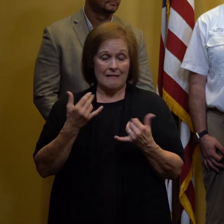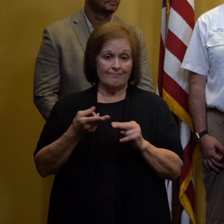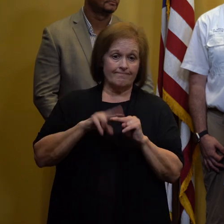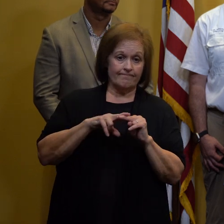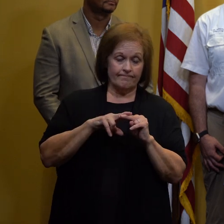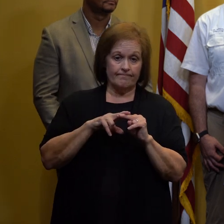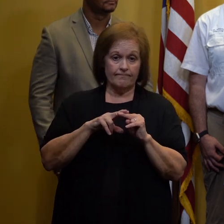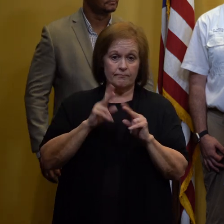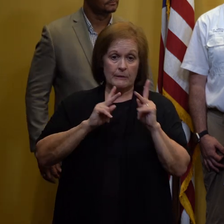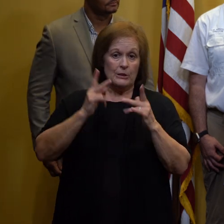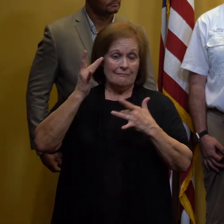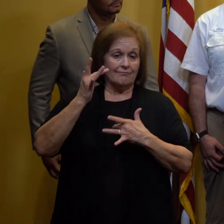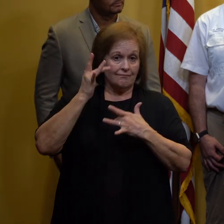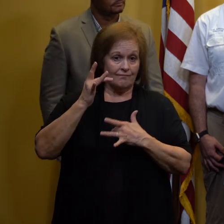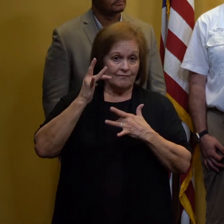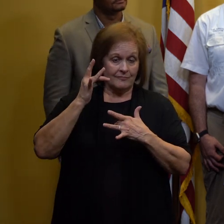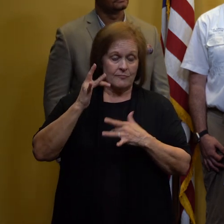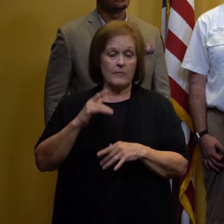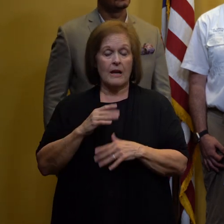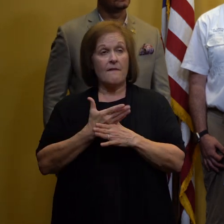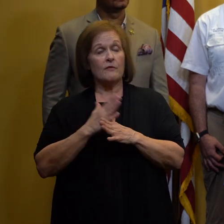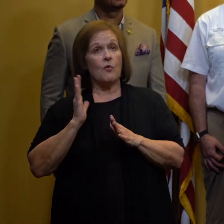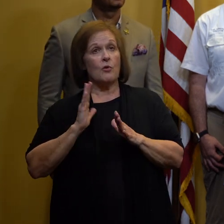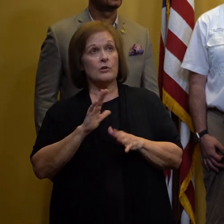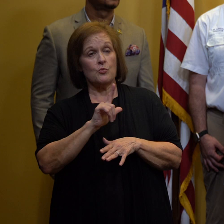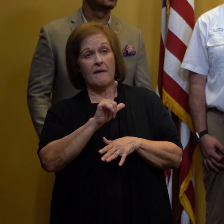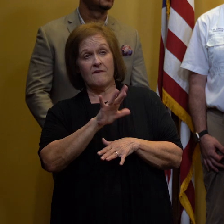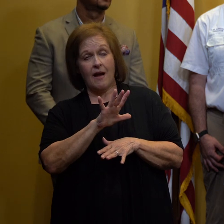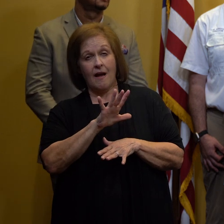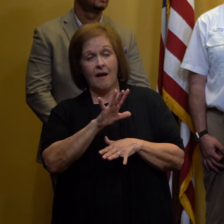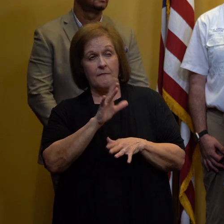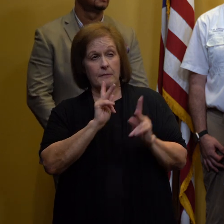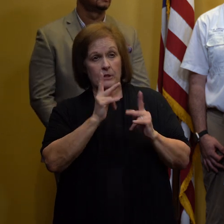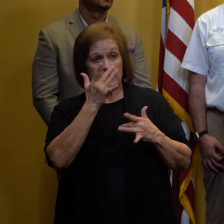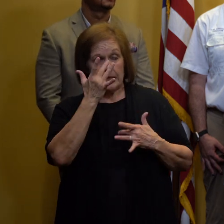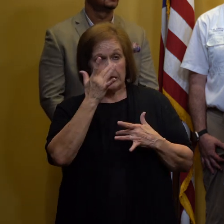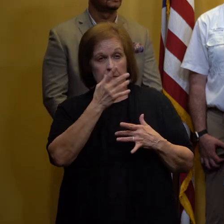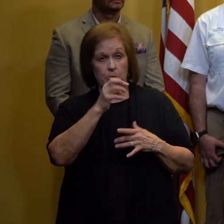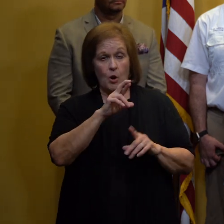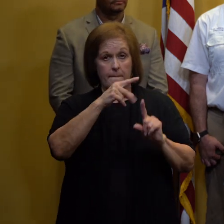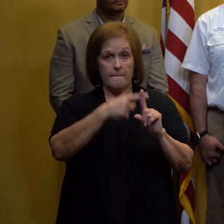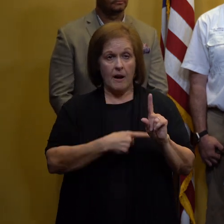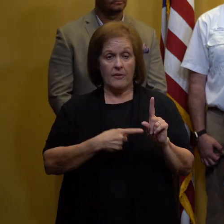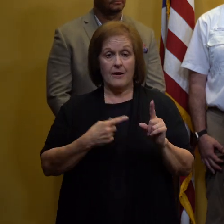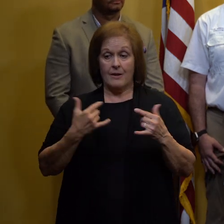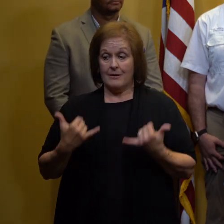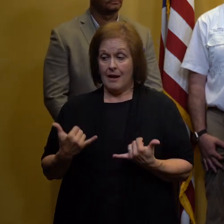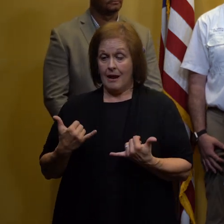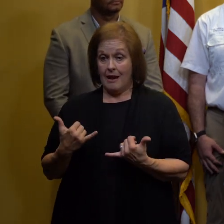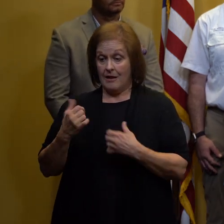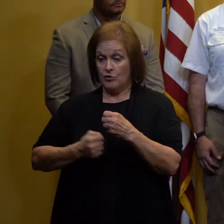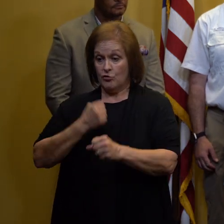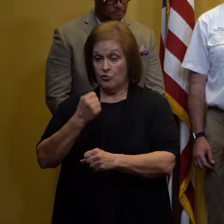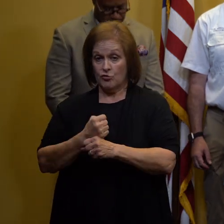heat-related illness calls this summer. In an average year, we respond to 25 heat-related illness calls per month during the height of the summer, but